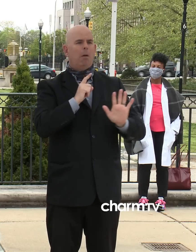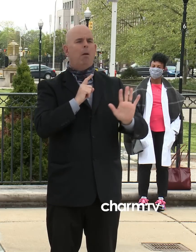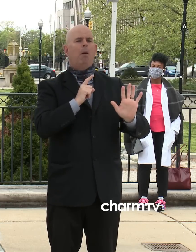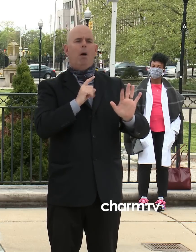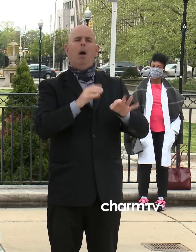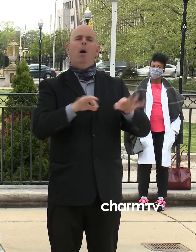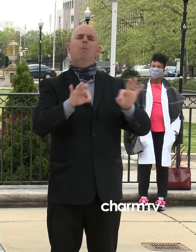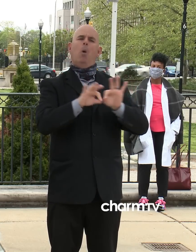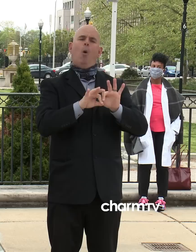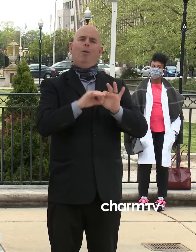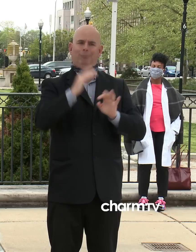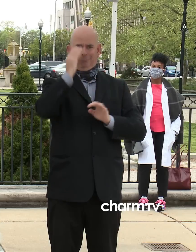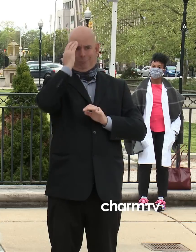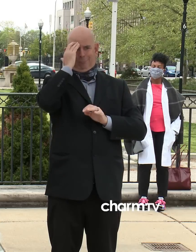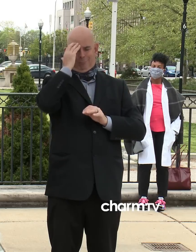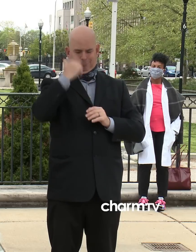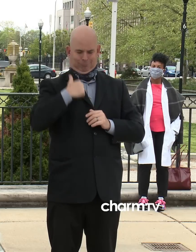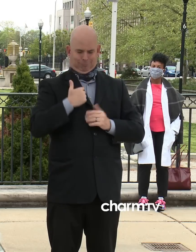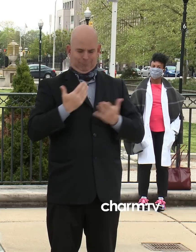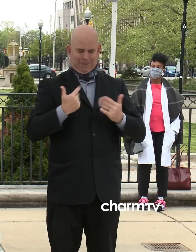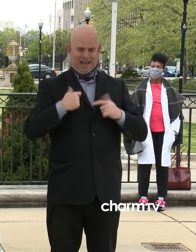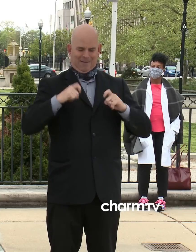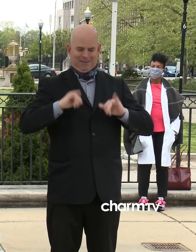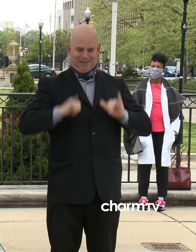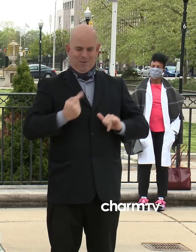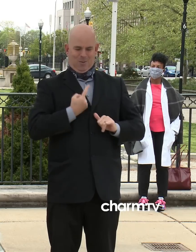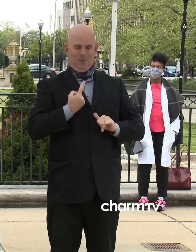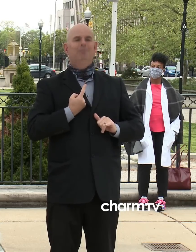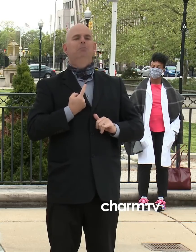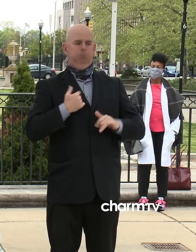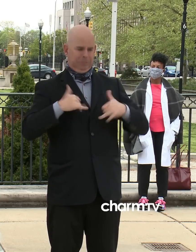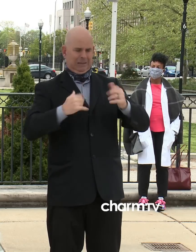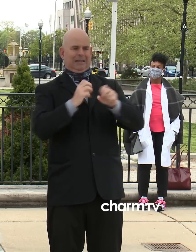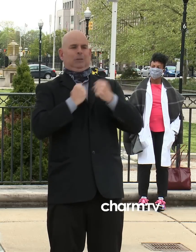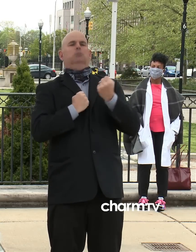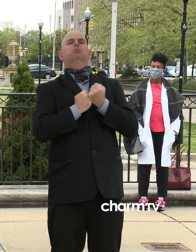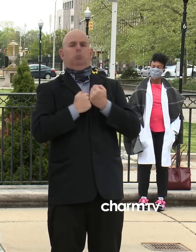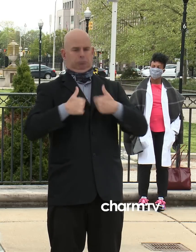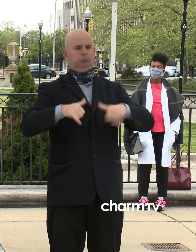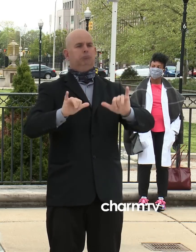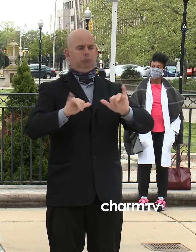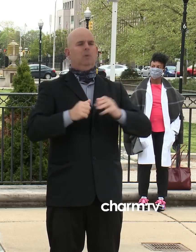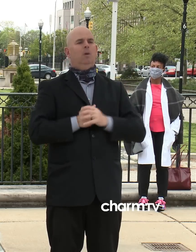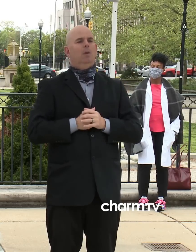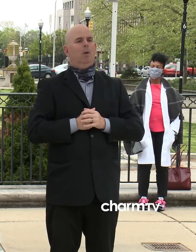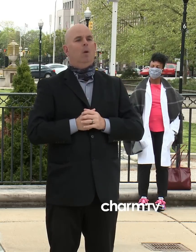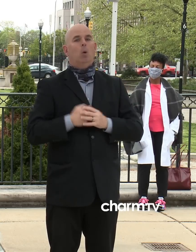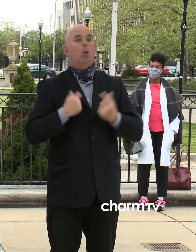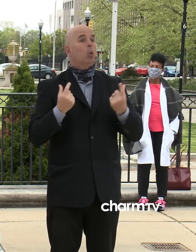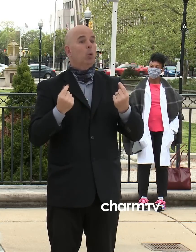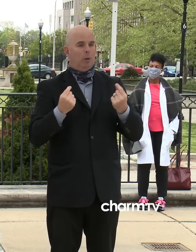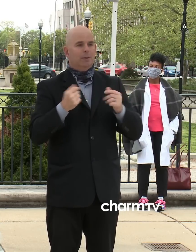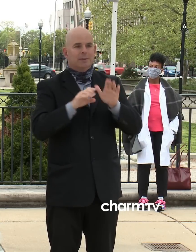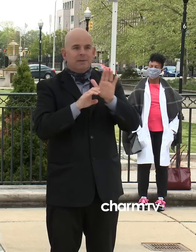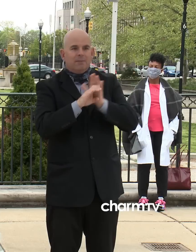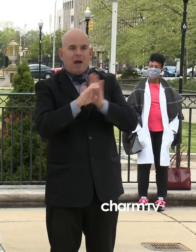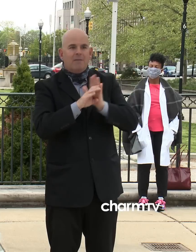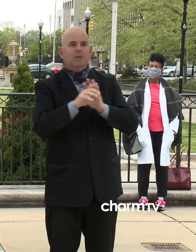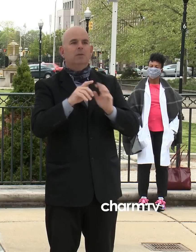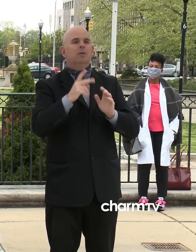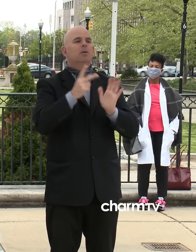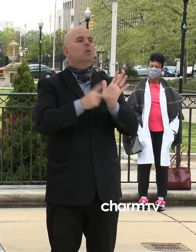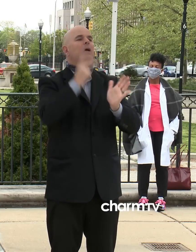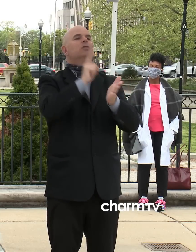difference. That's why, in the absence of being able to perform our in-home services, we've also developed a bi-weekly check-in call